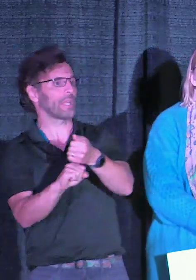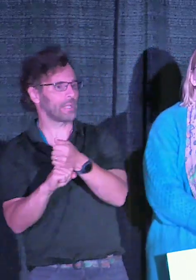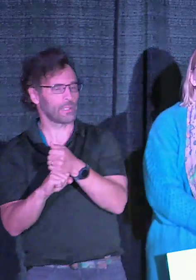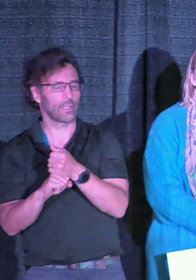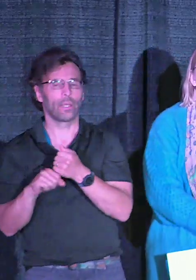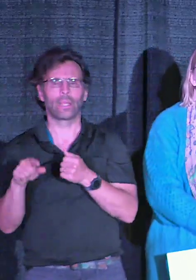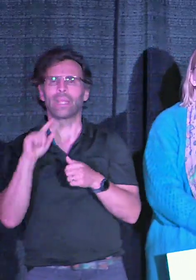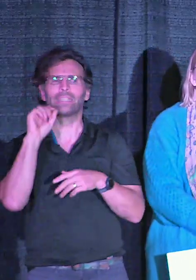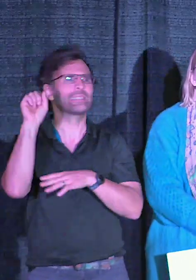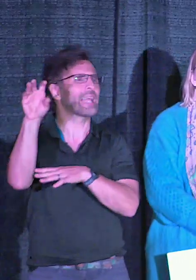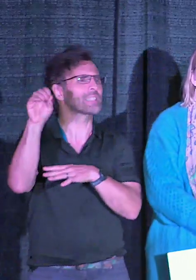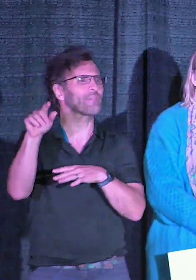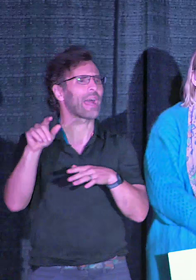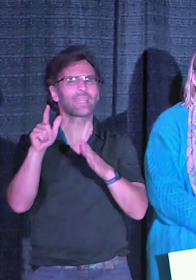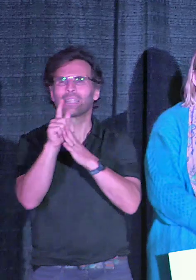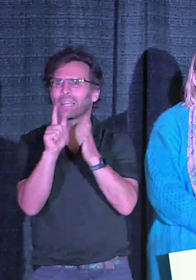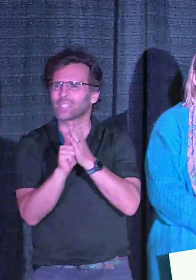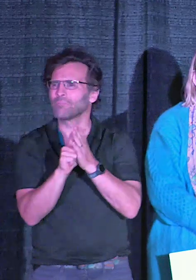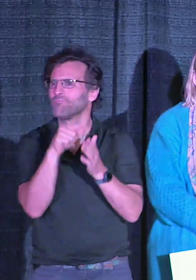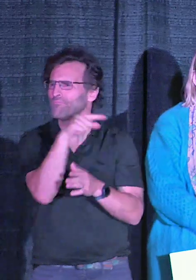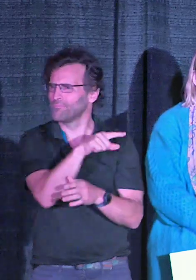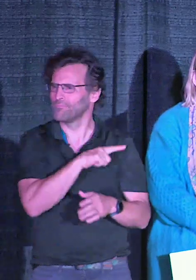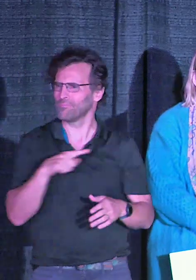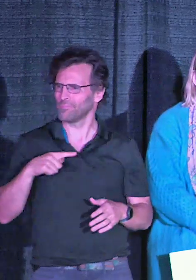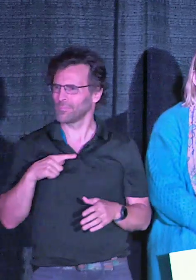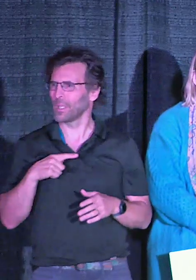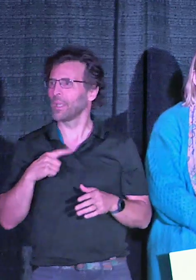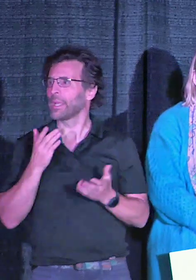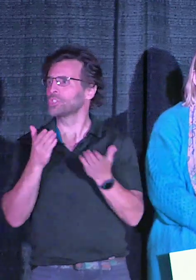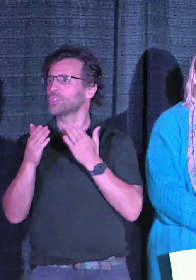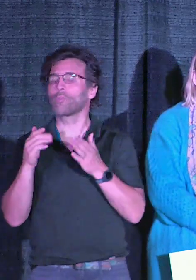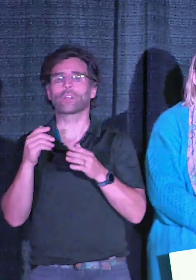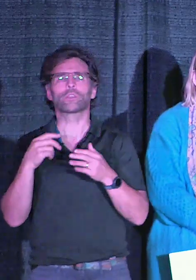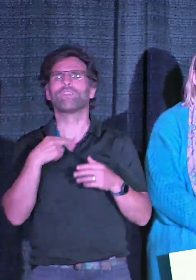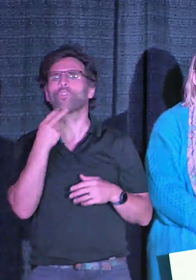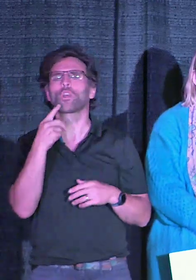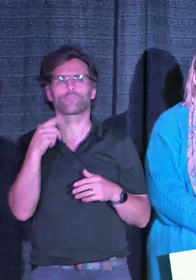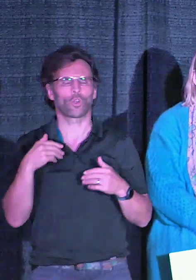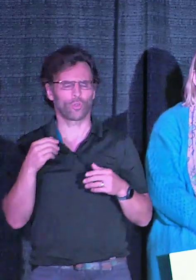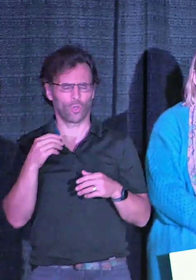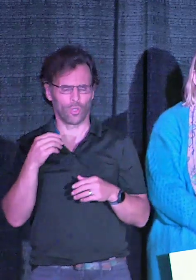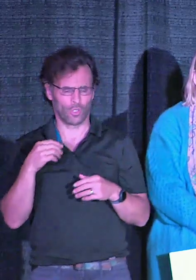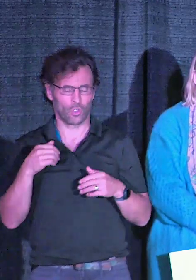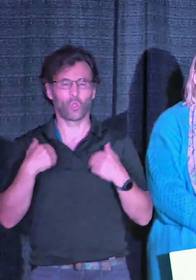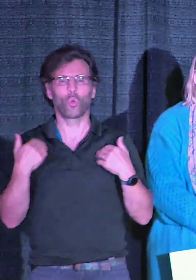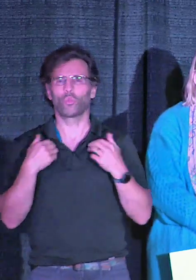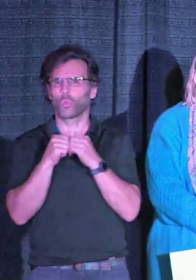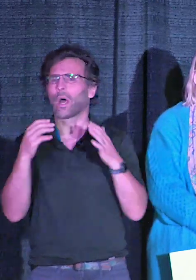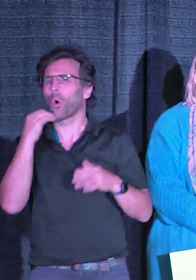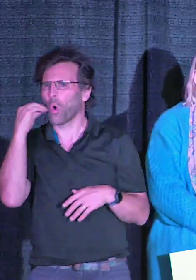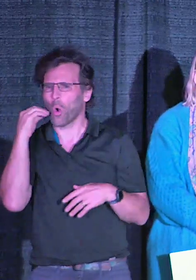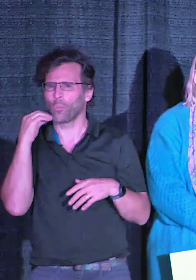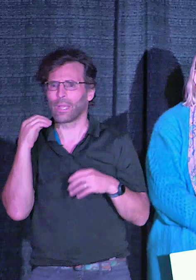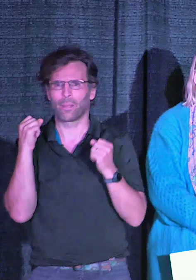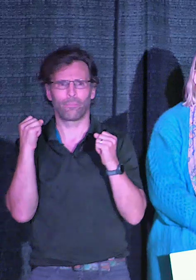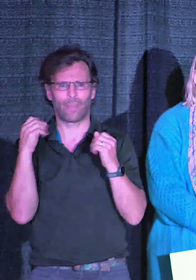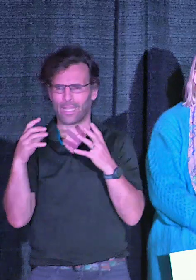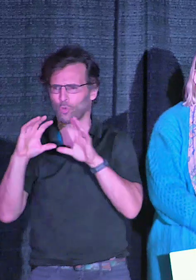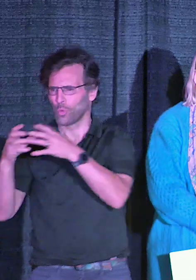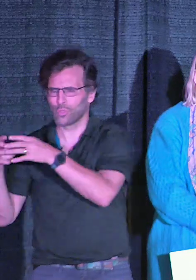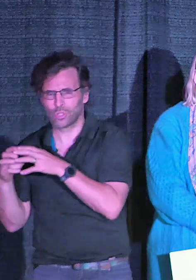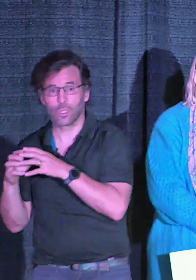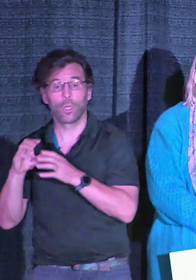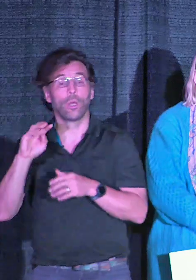has testified for legislation and serves as a voice for the homeless youth in many groups and coalitions in his personal time.